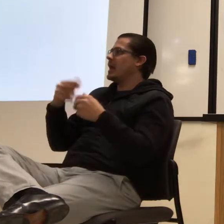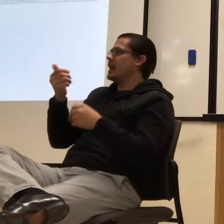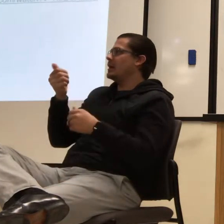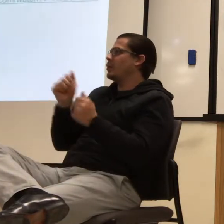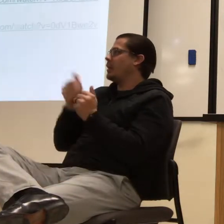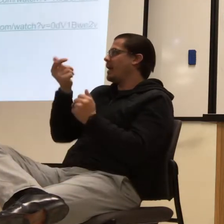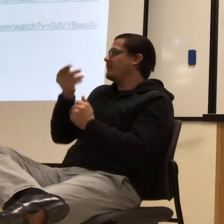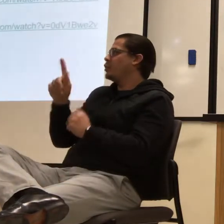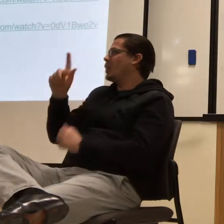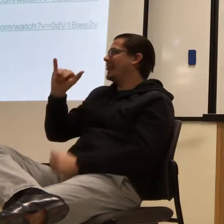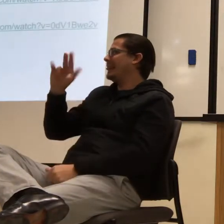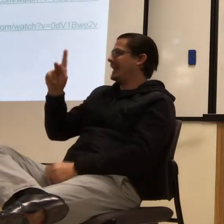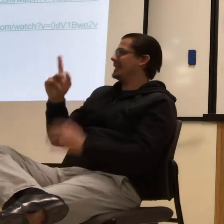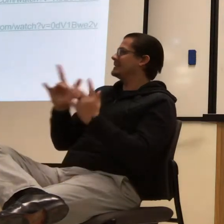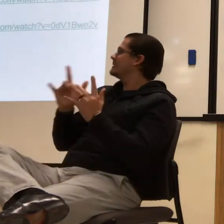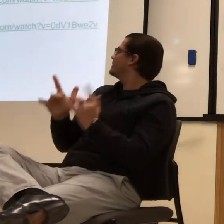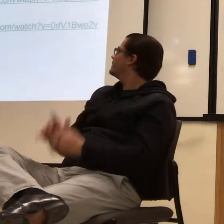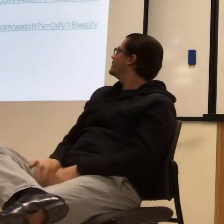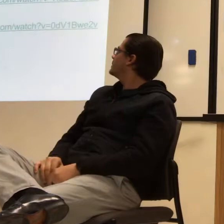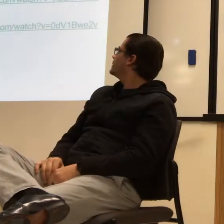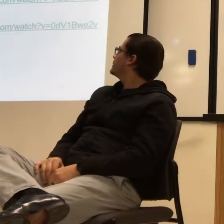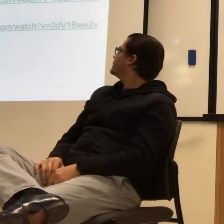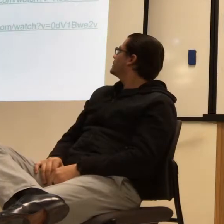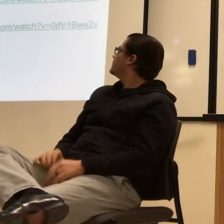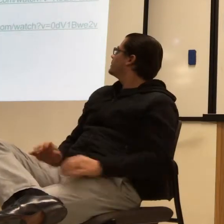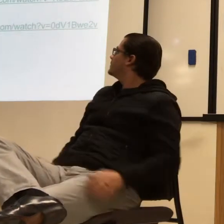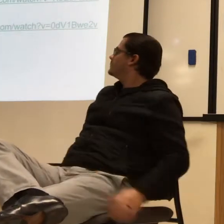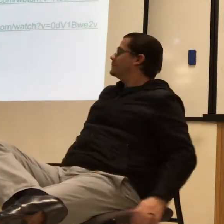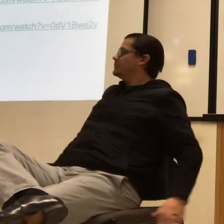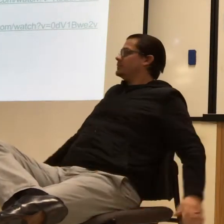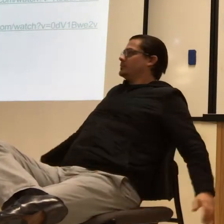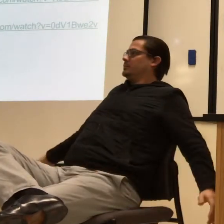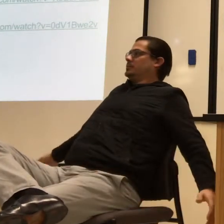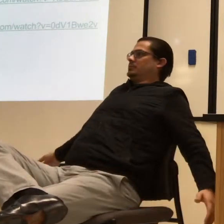see if I can get this link going here.